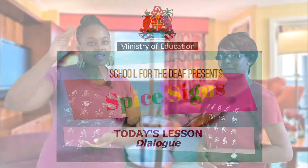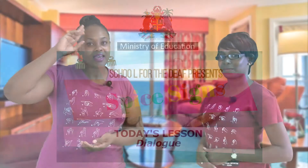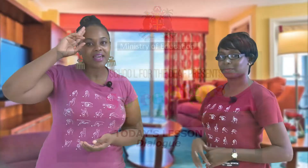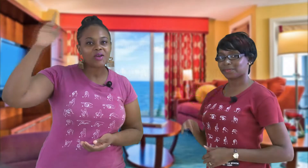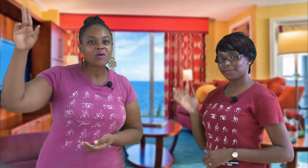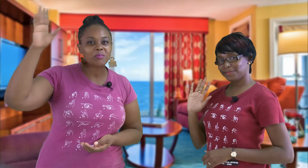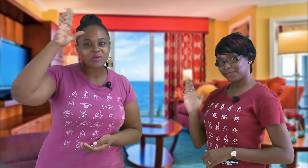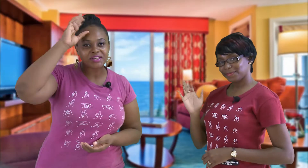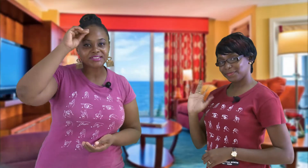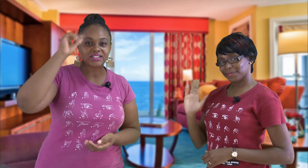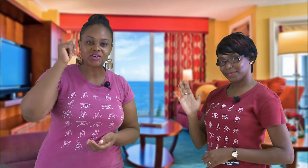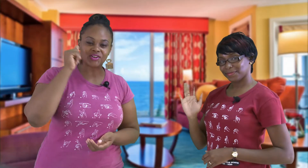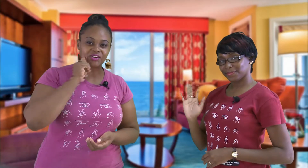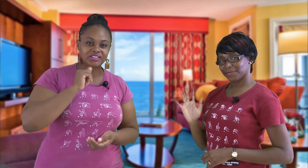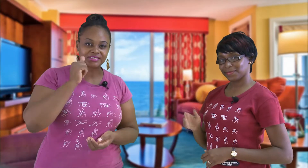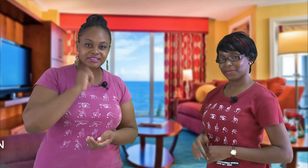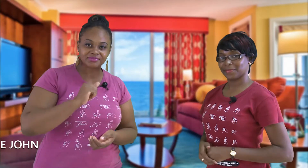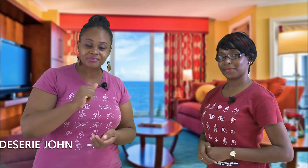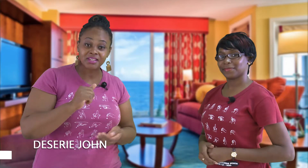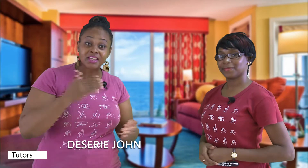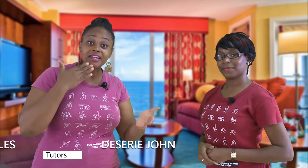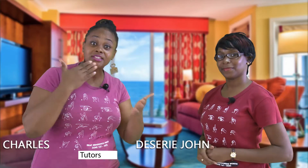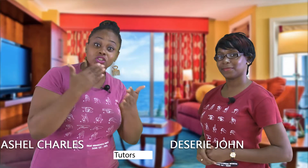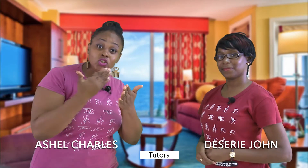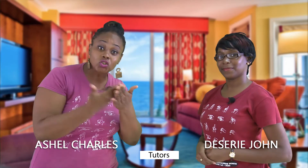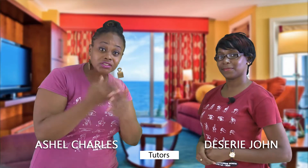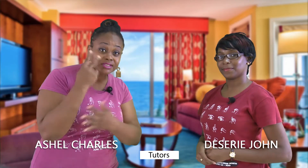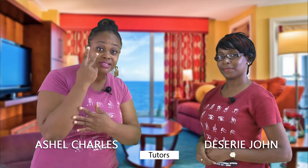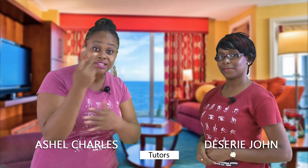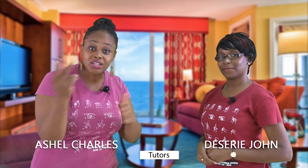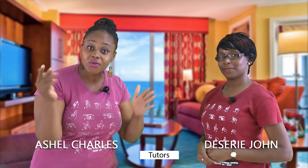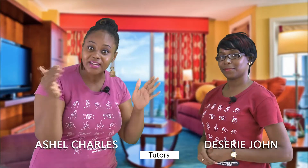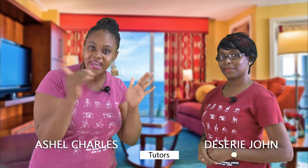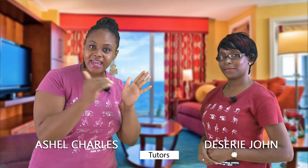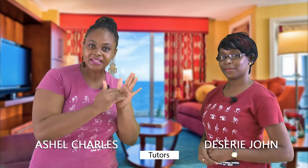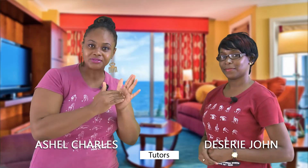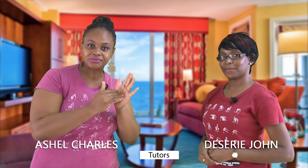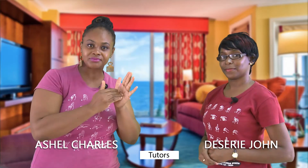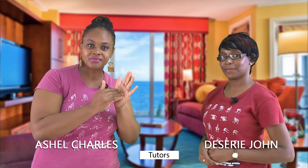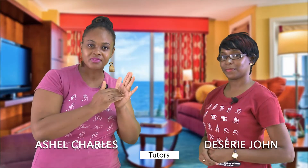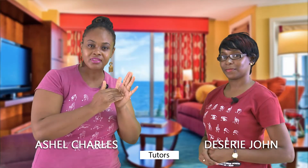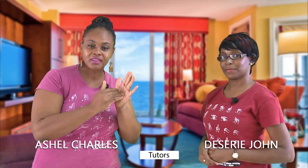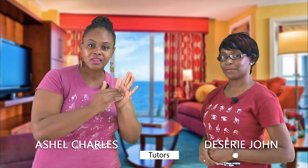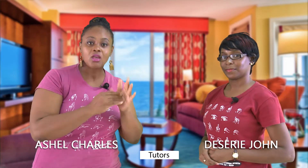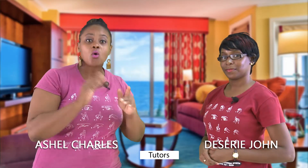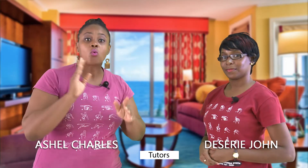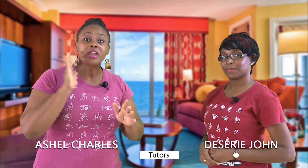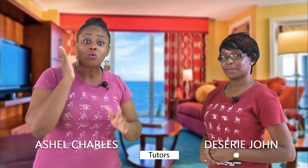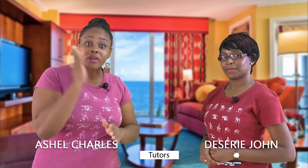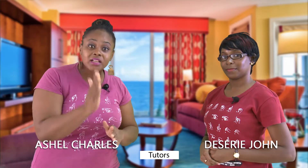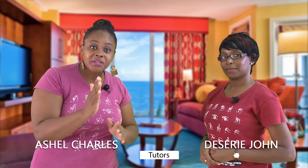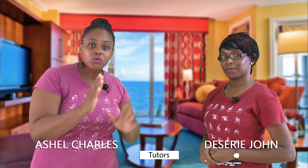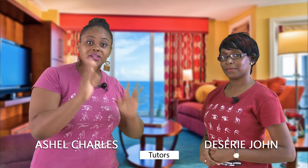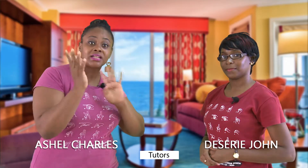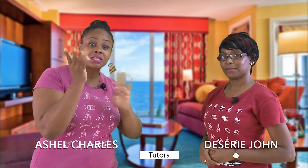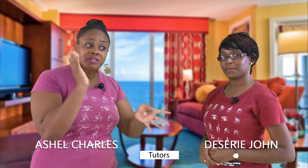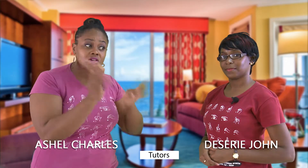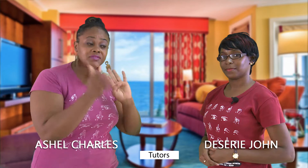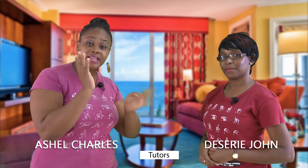hello boys and girls it's good to see you again we will be doing a little bit of